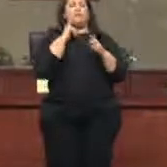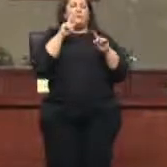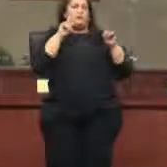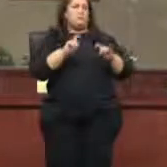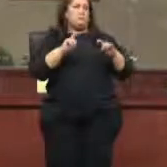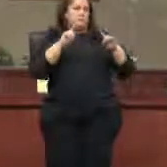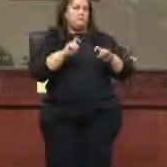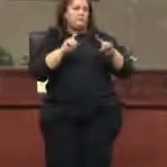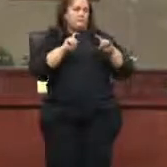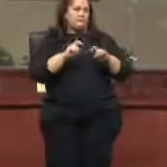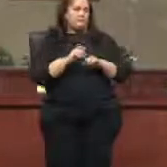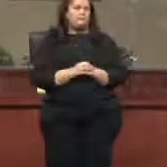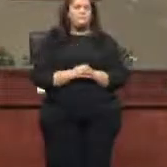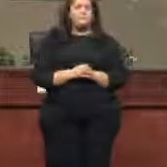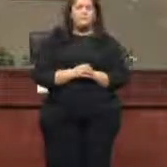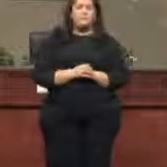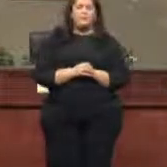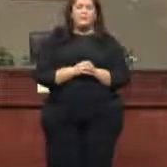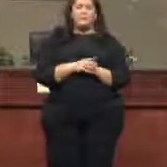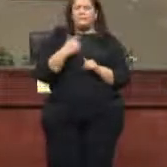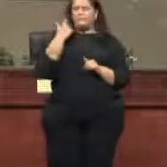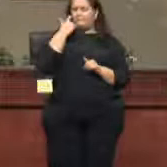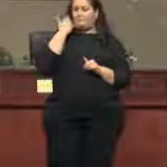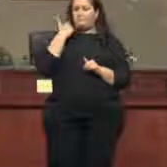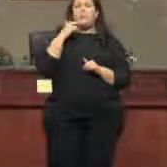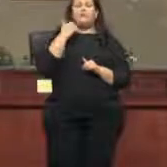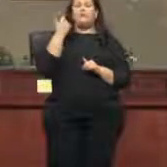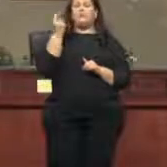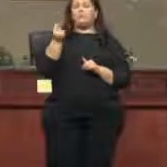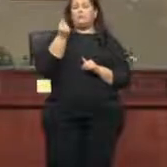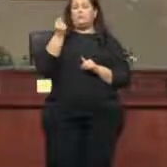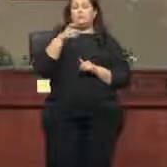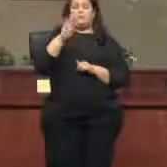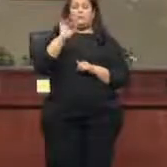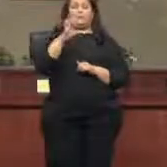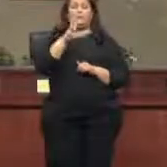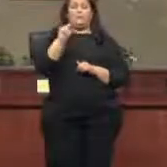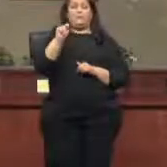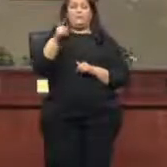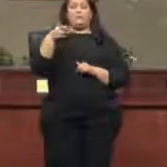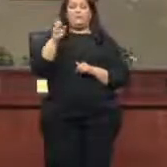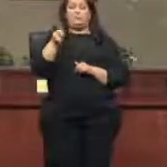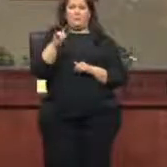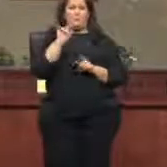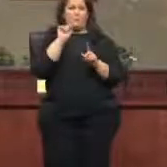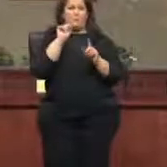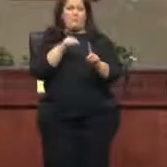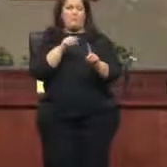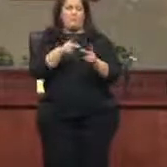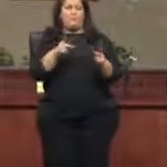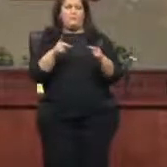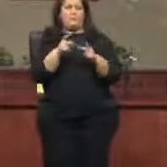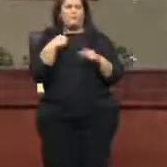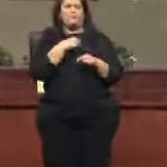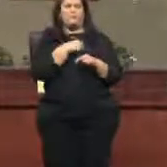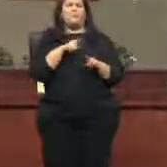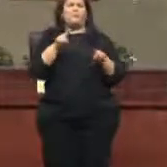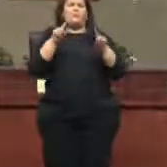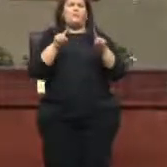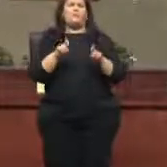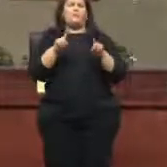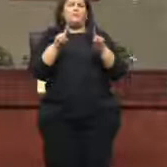get tested. This past Tuesday, Barnett Park, at that location, we tested